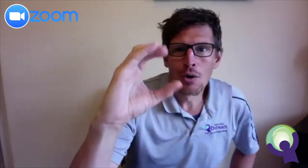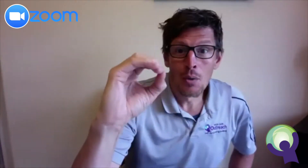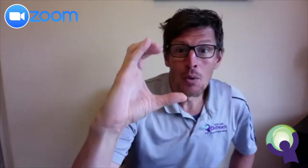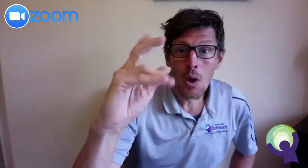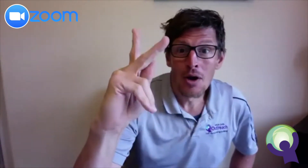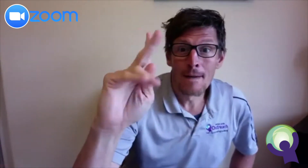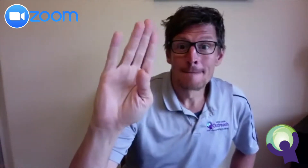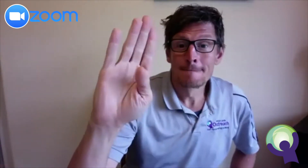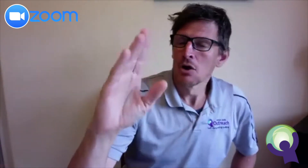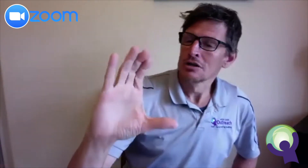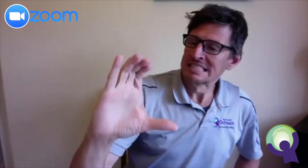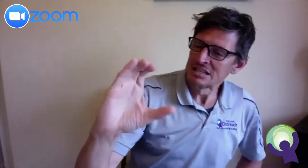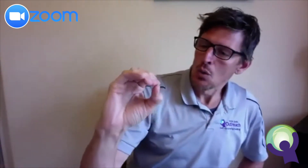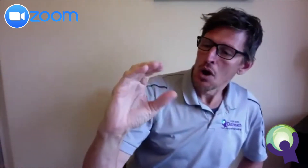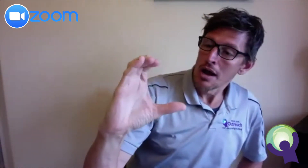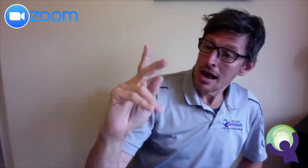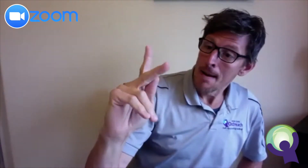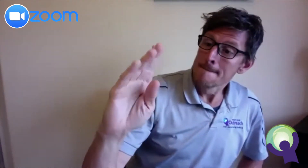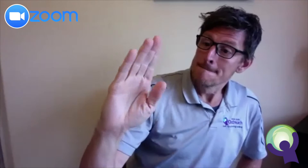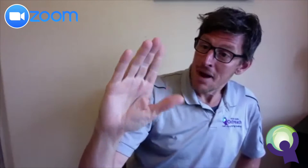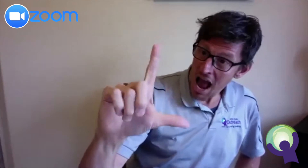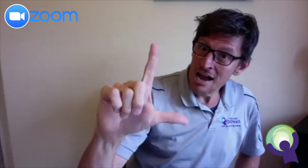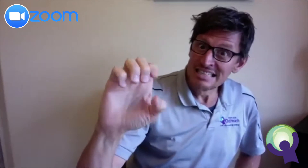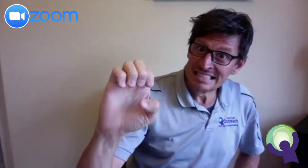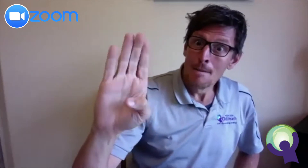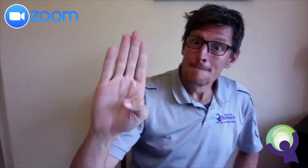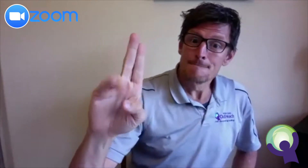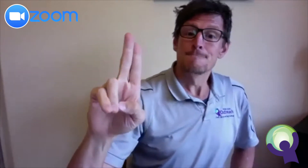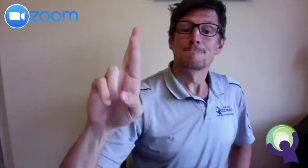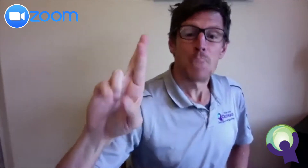Meet the Cockover, he said.